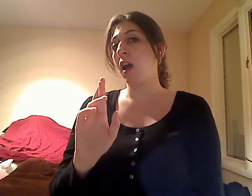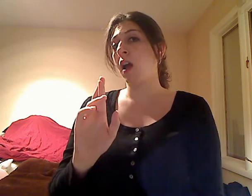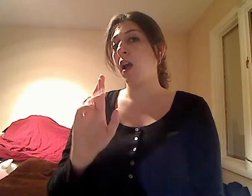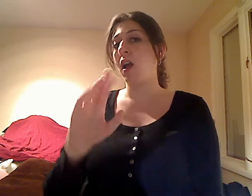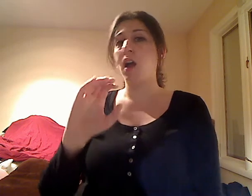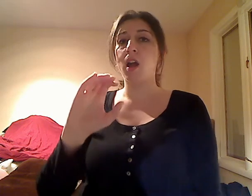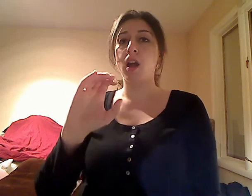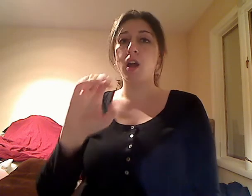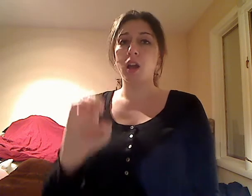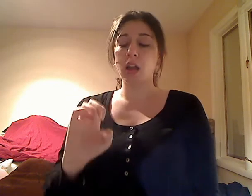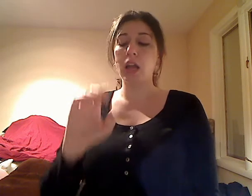C-E-L-L-A-R.